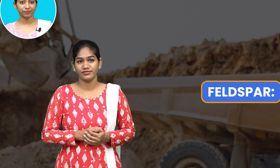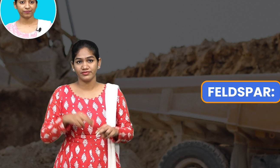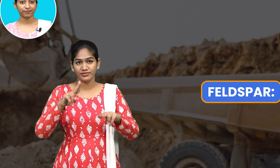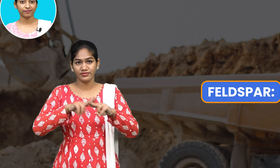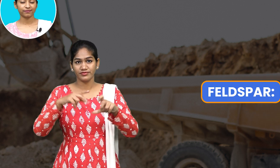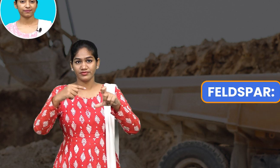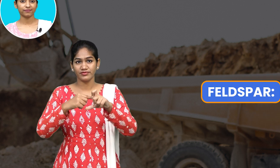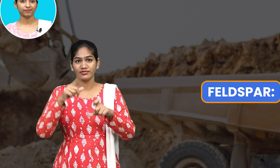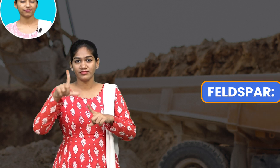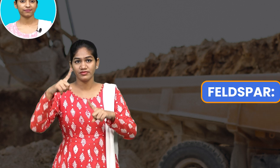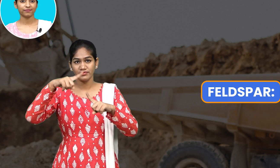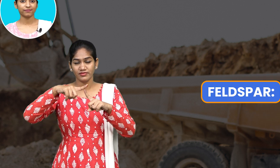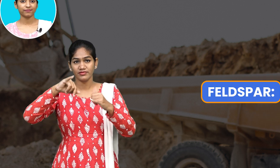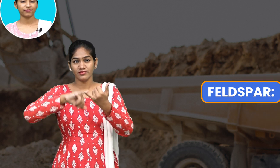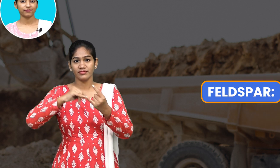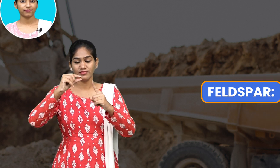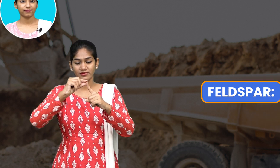Feldspar.